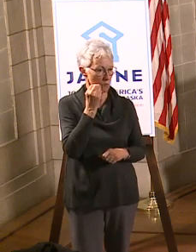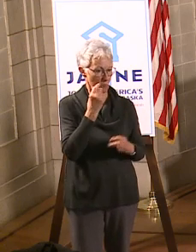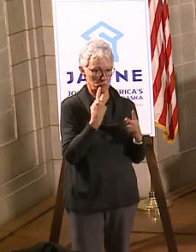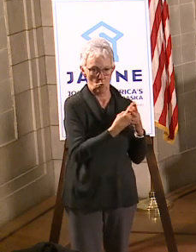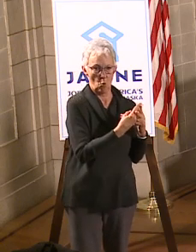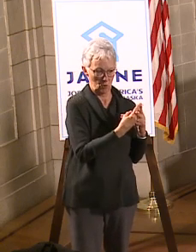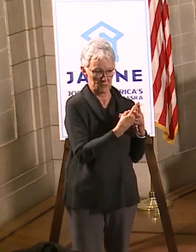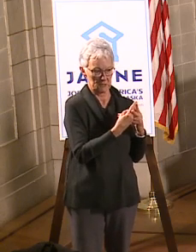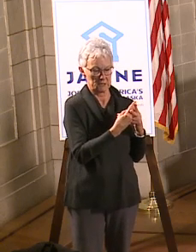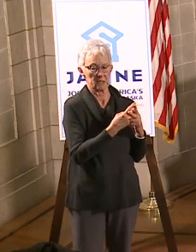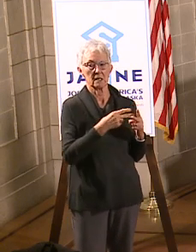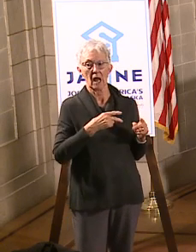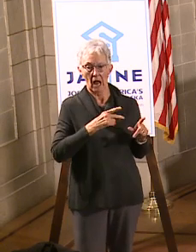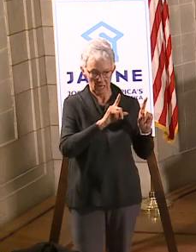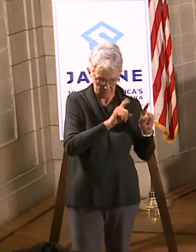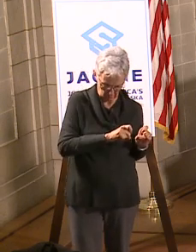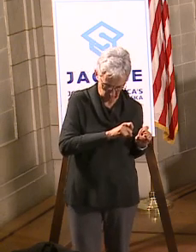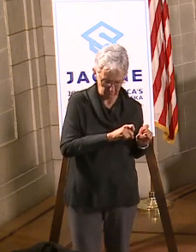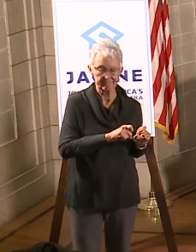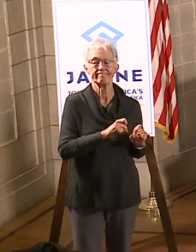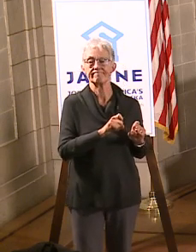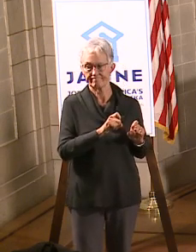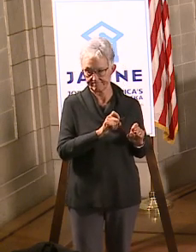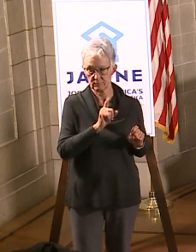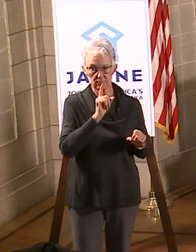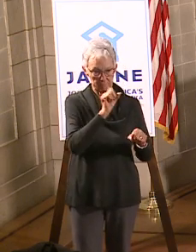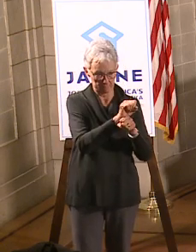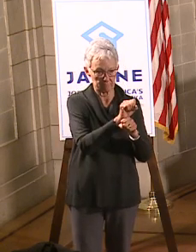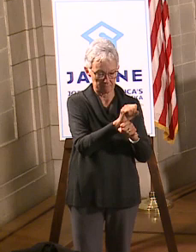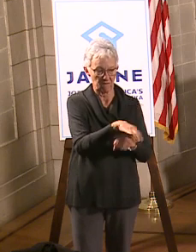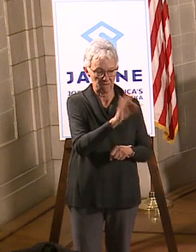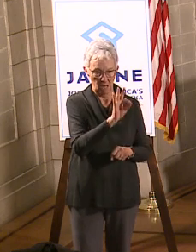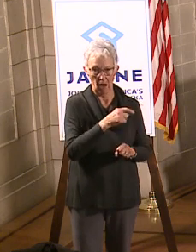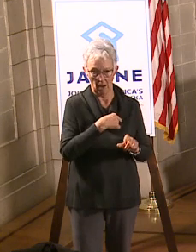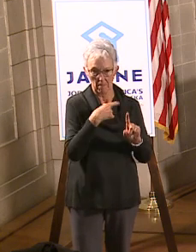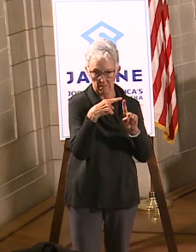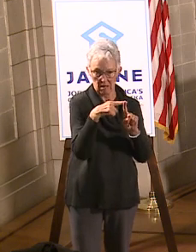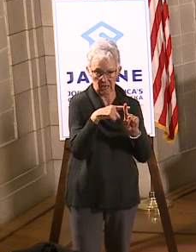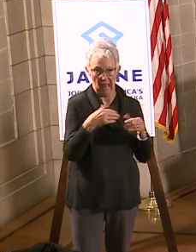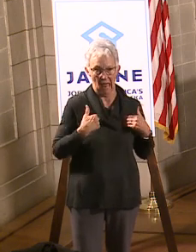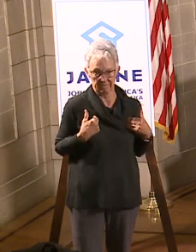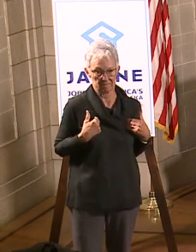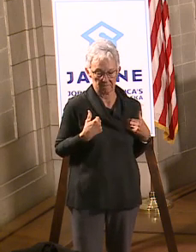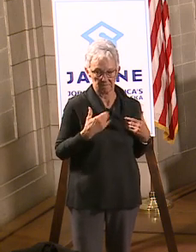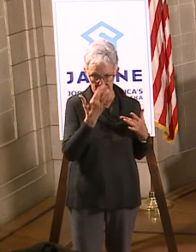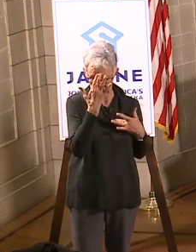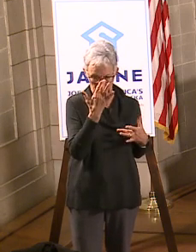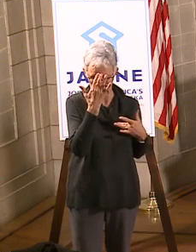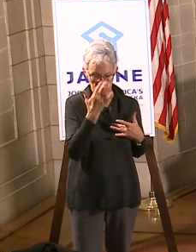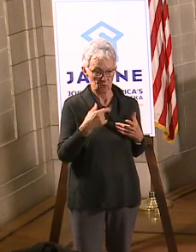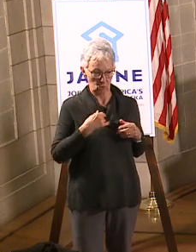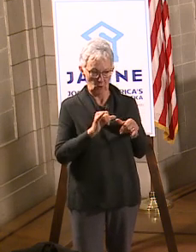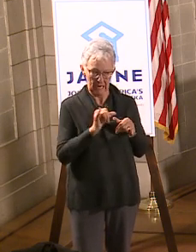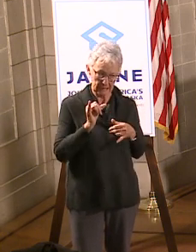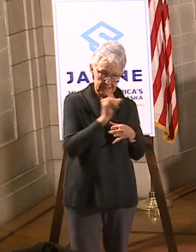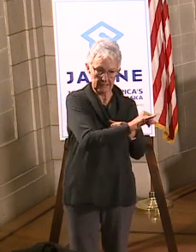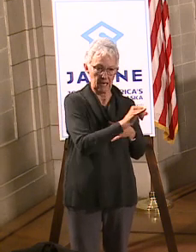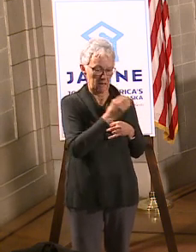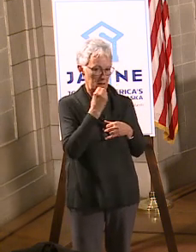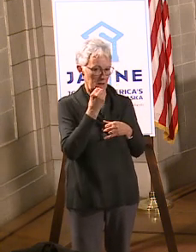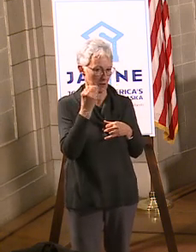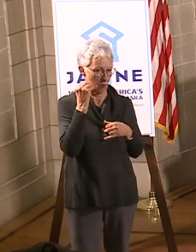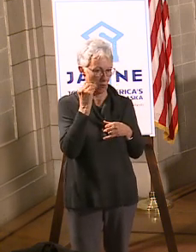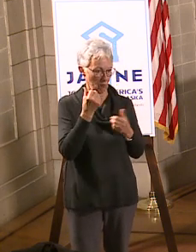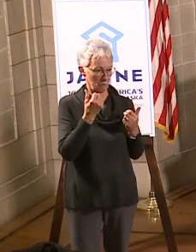did my part to stay home and make sure that I didn't pass the virus on to anyone